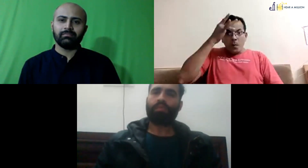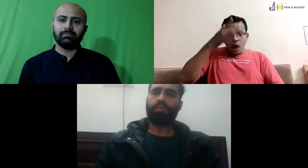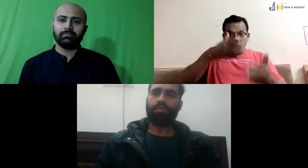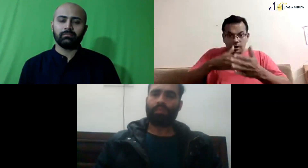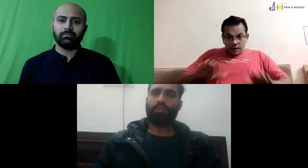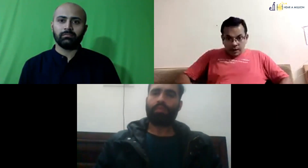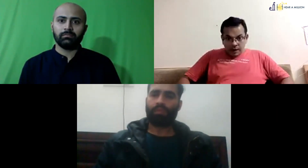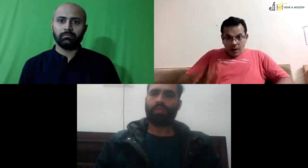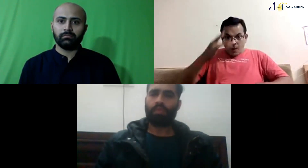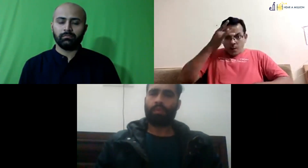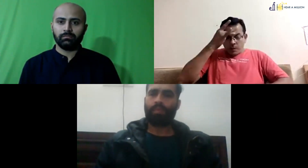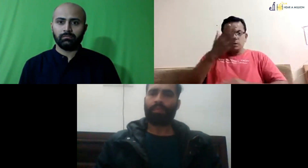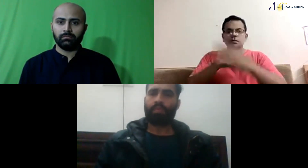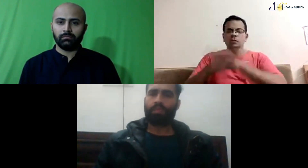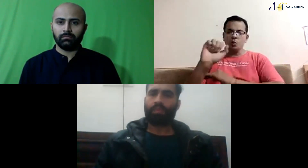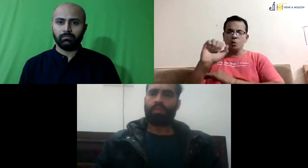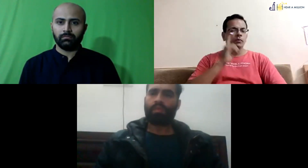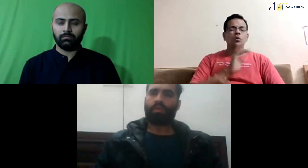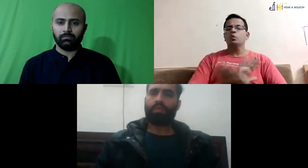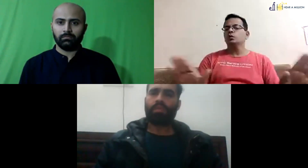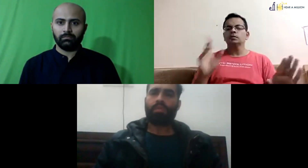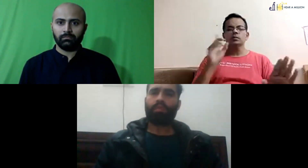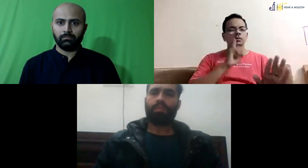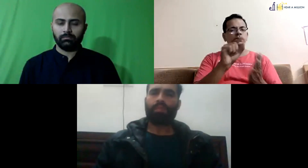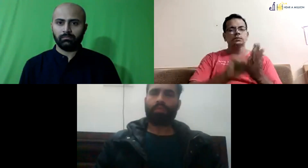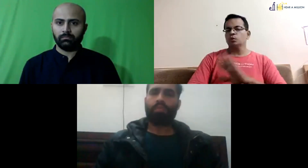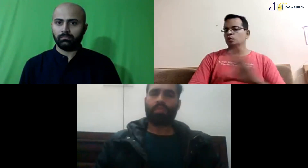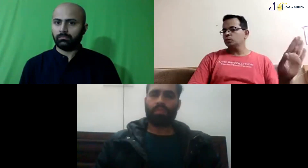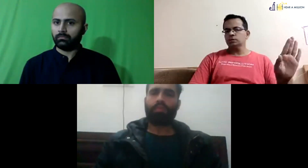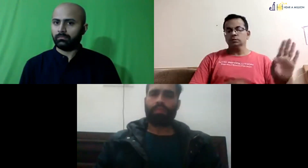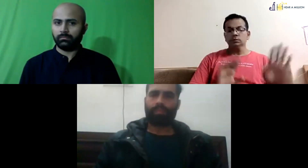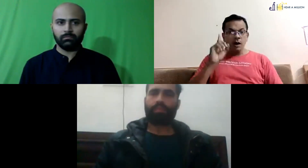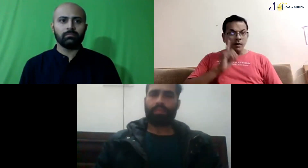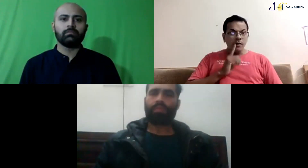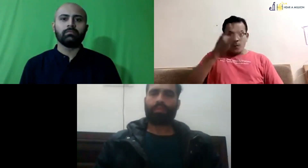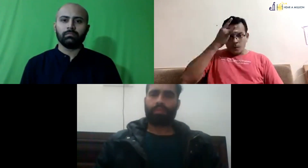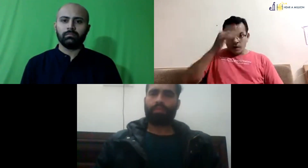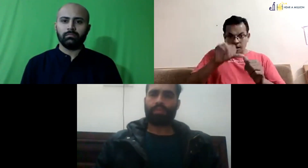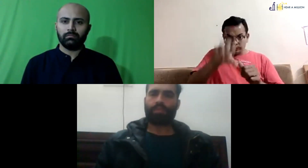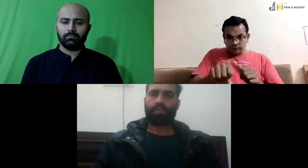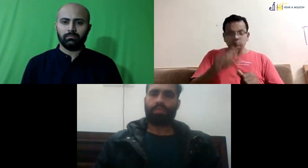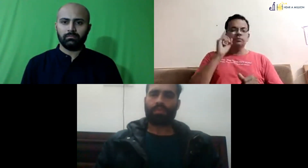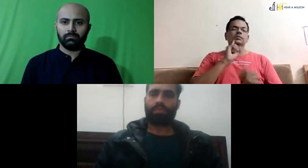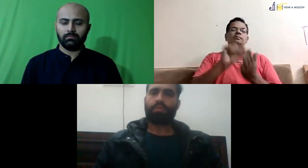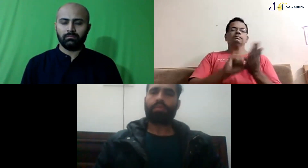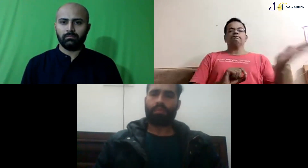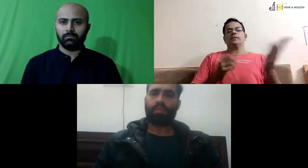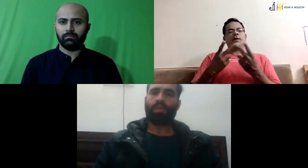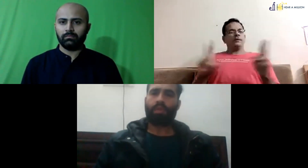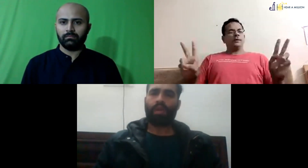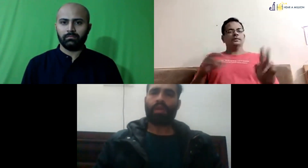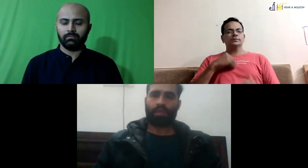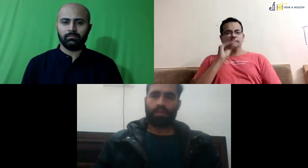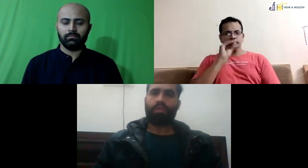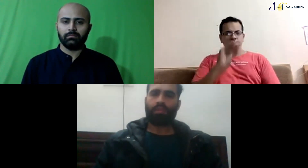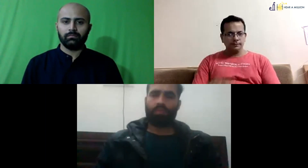help. Then I understood how we have to work. So, you know, in our life we have problem, but it cannot be a result. We have